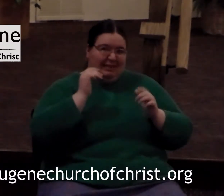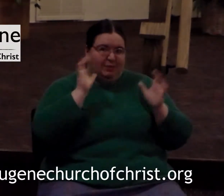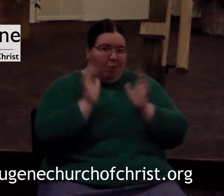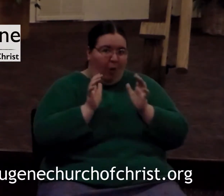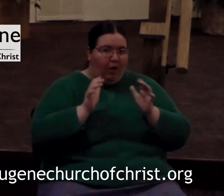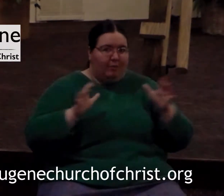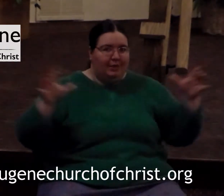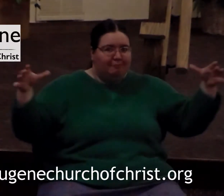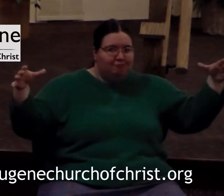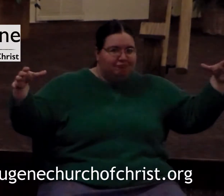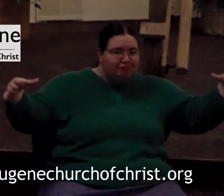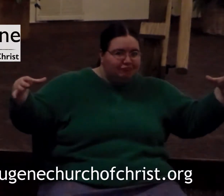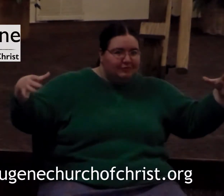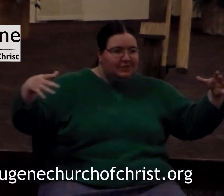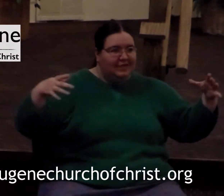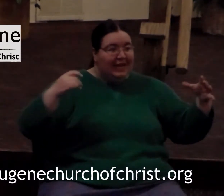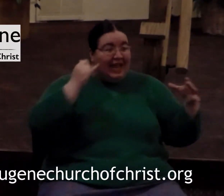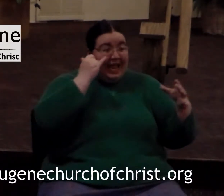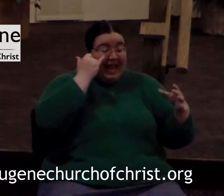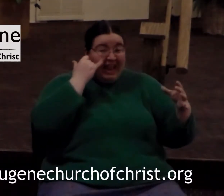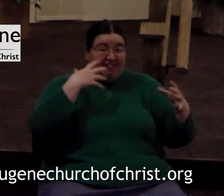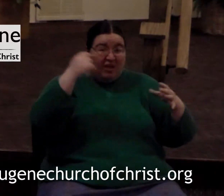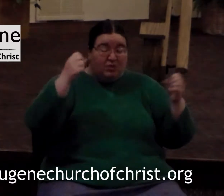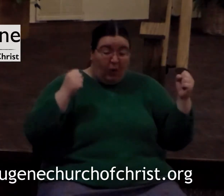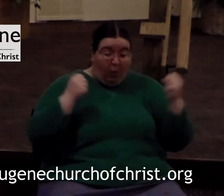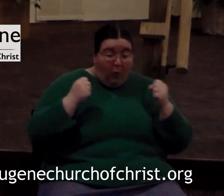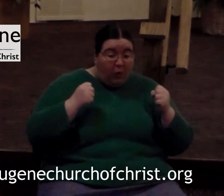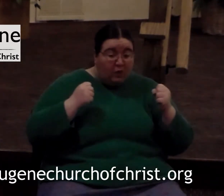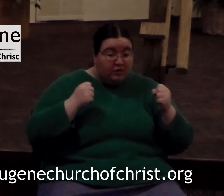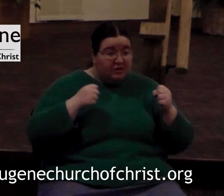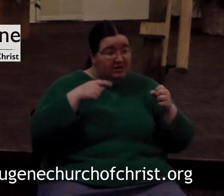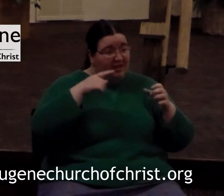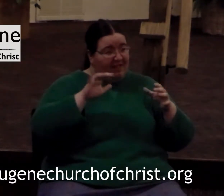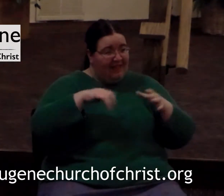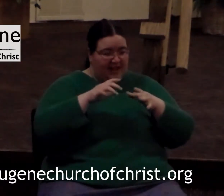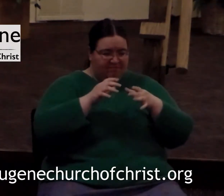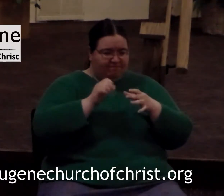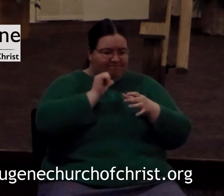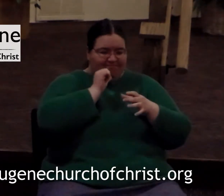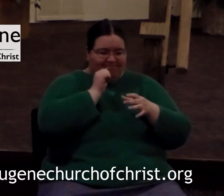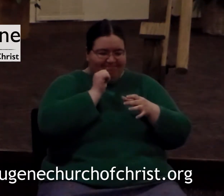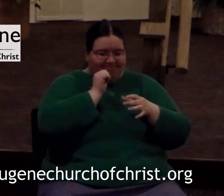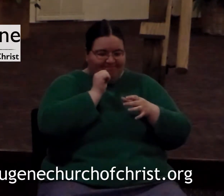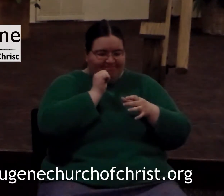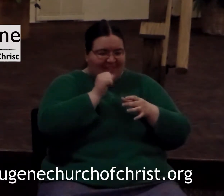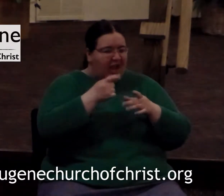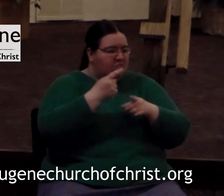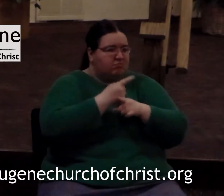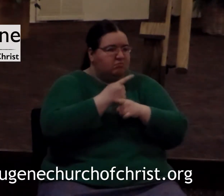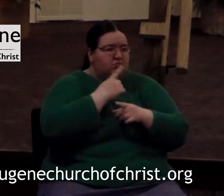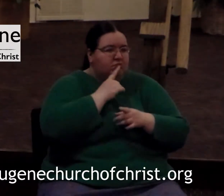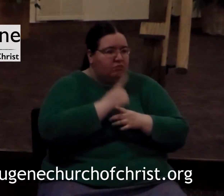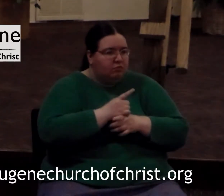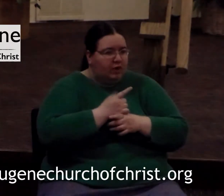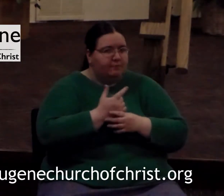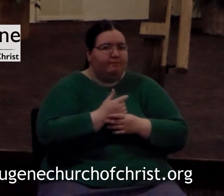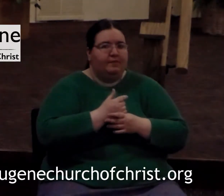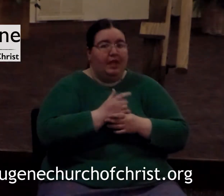too cold, that ring does not seal properly. And so that morning, it was freezing. There was ice on the space shuttle that morning, unusual in